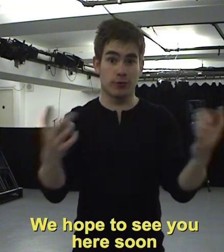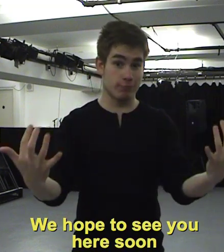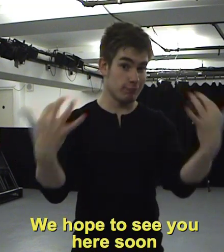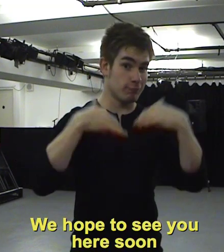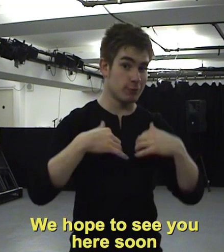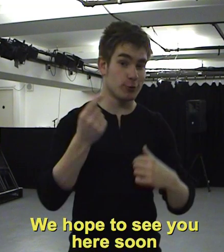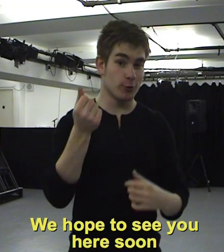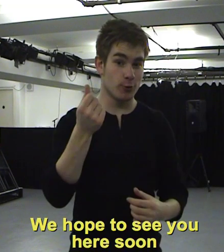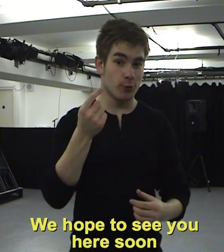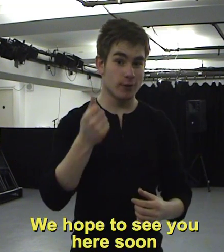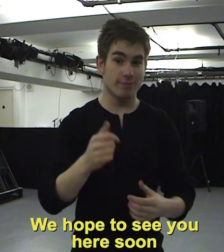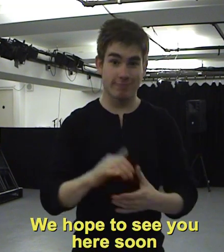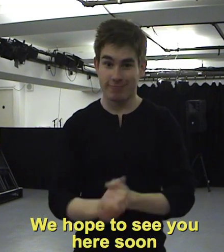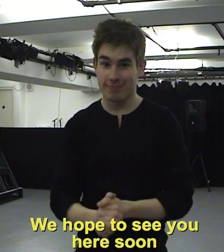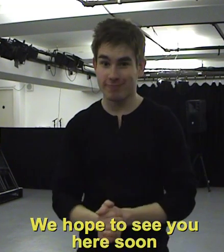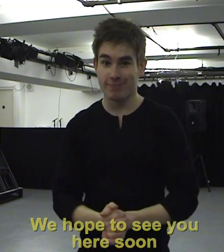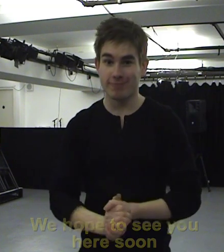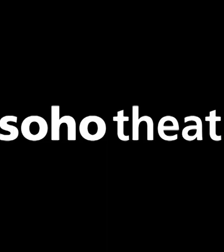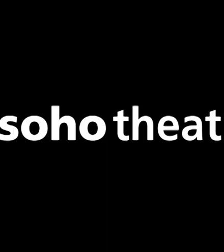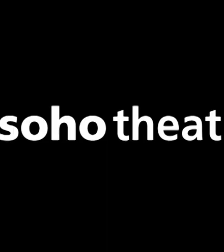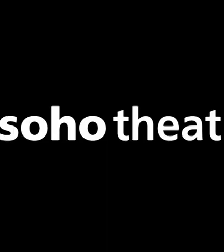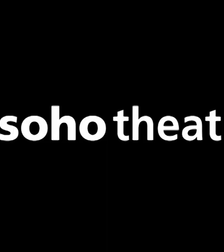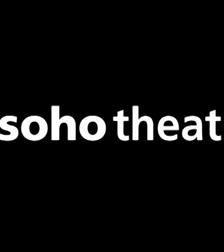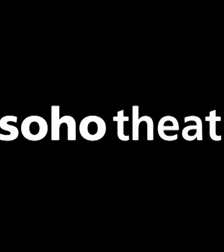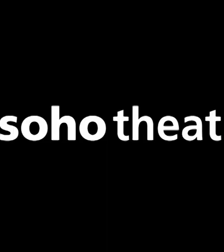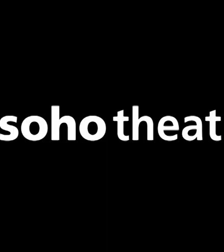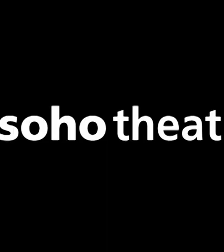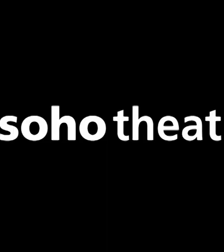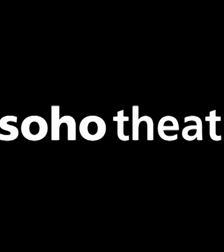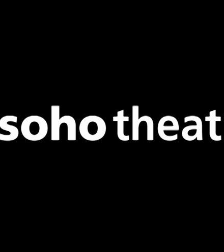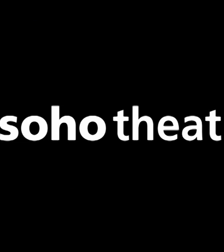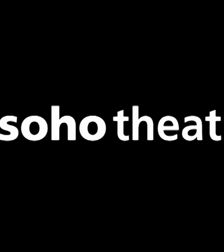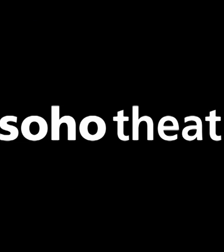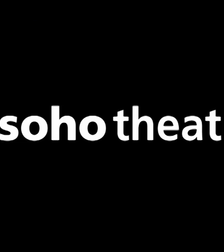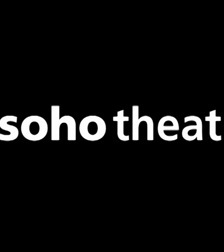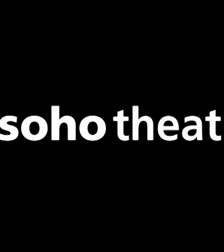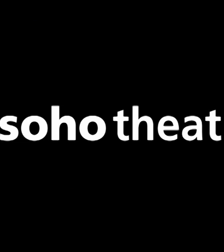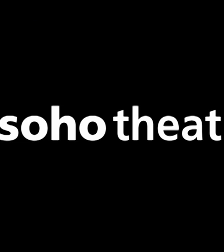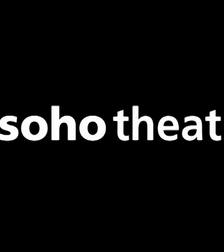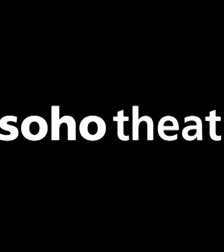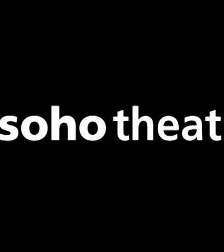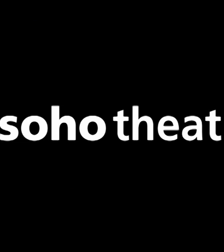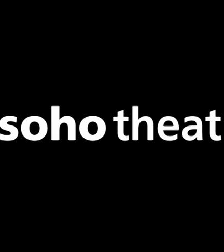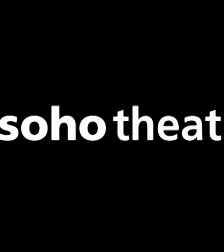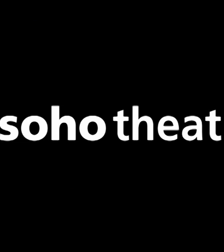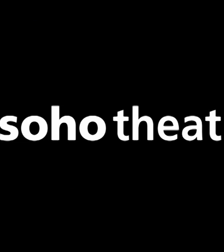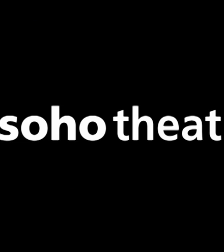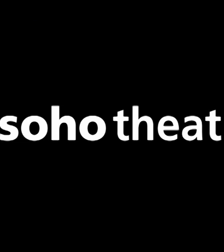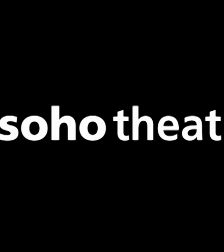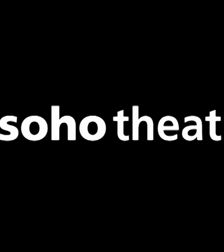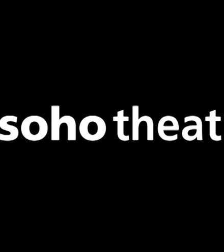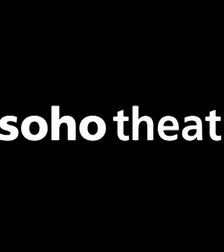to see you here Thank you.